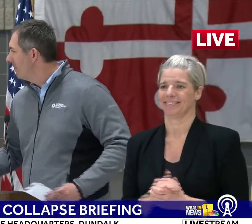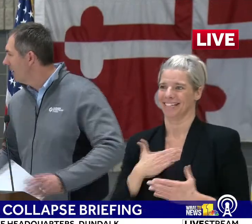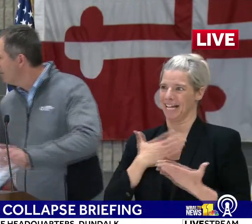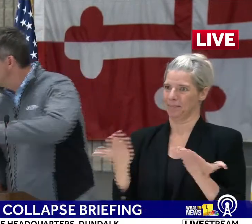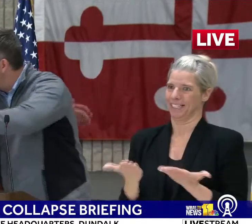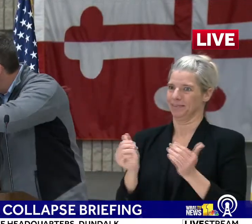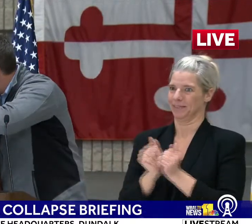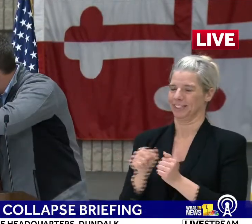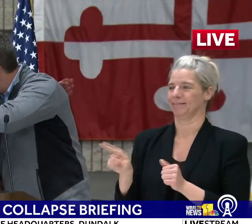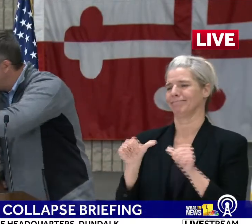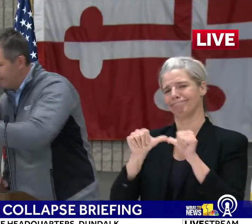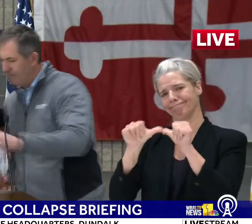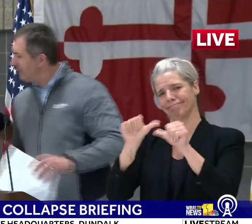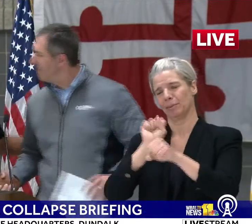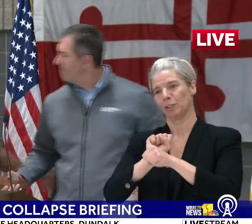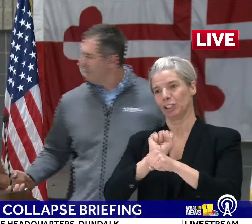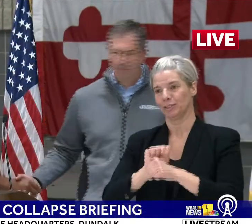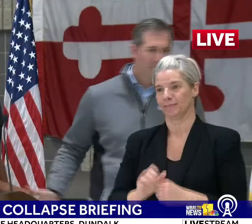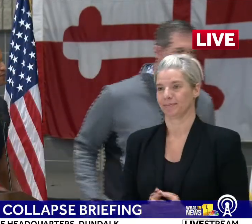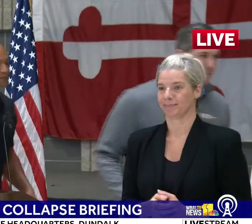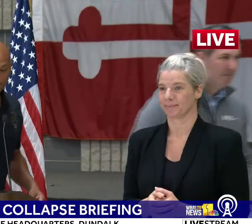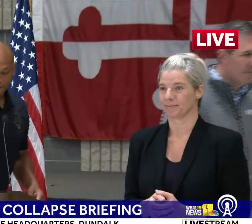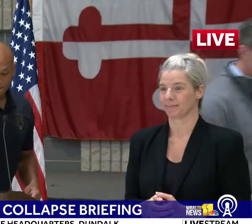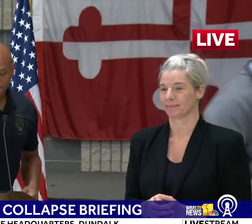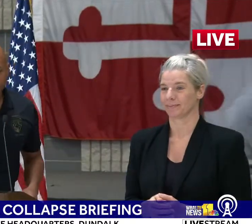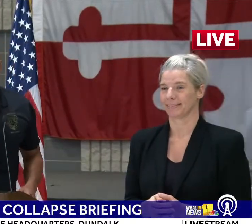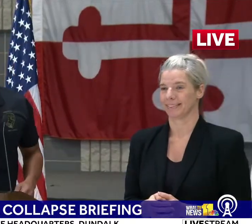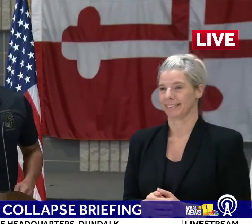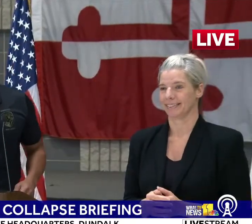understand what you mean. Thank you.